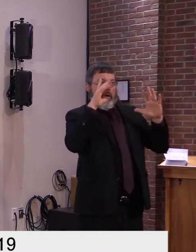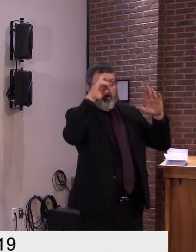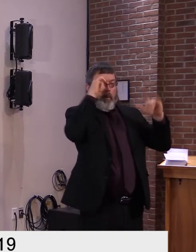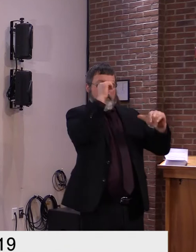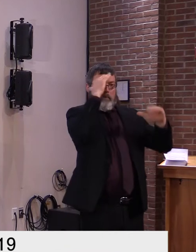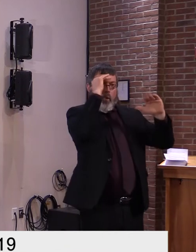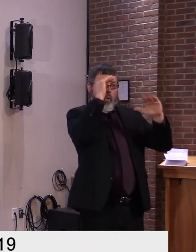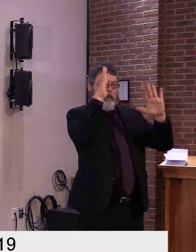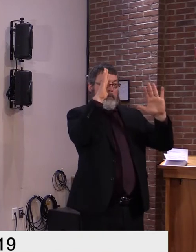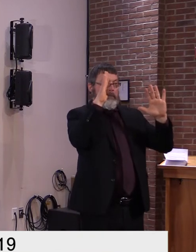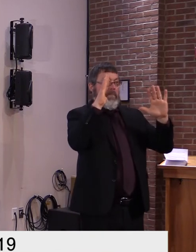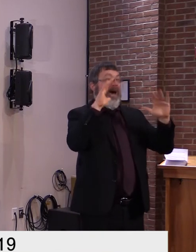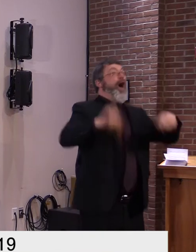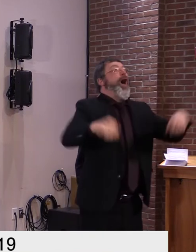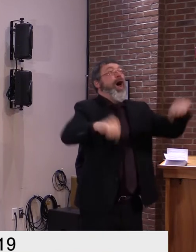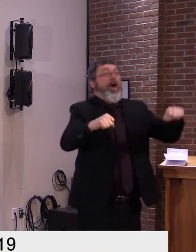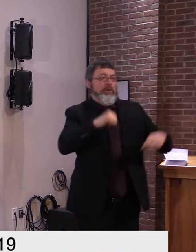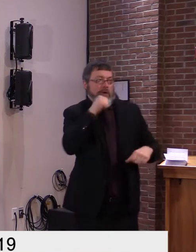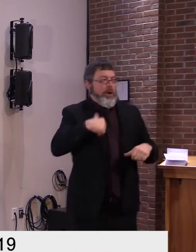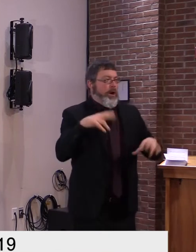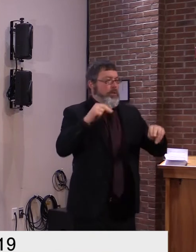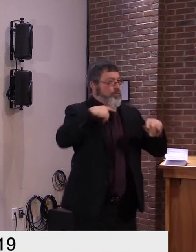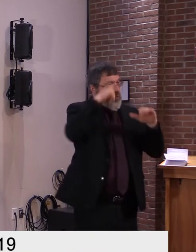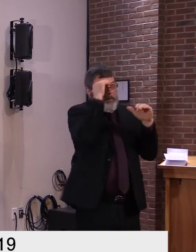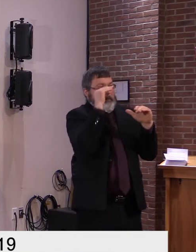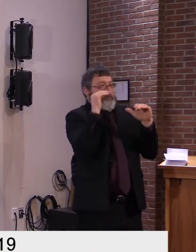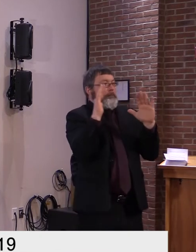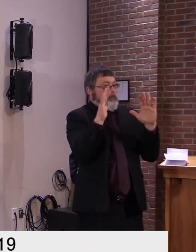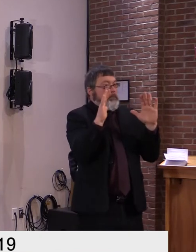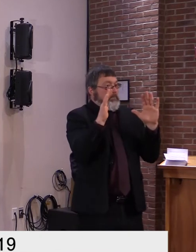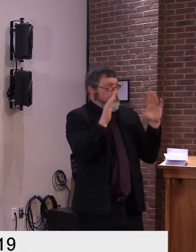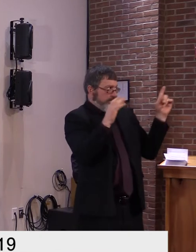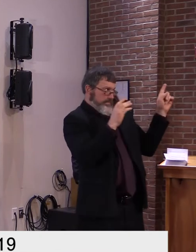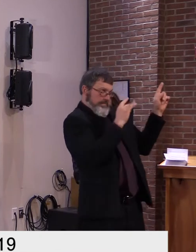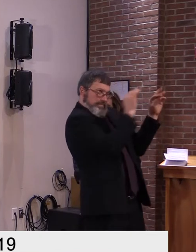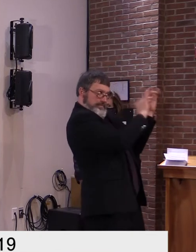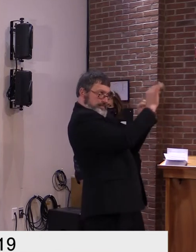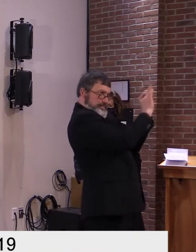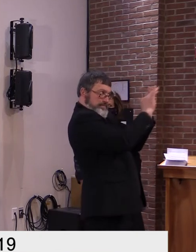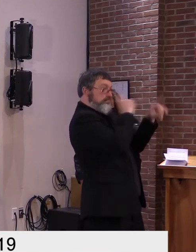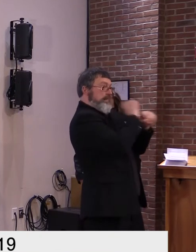was going to pass because we aren't the only state facing this issue.